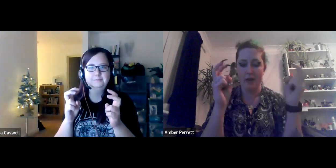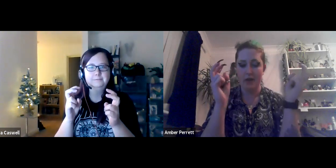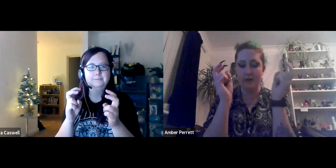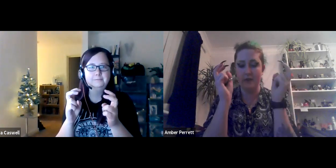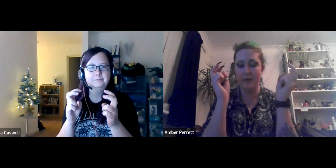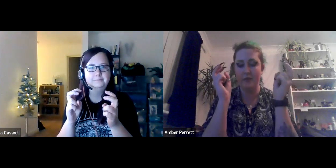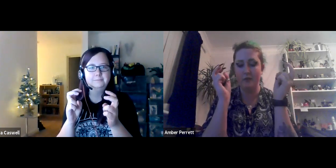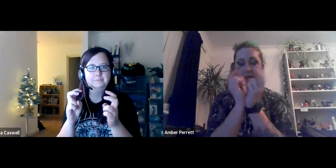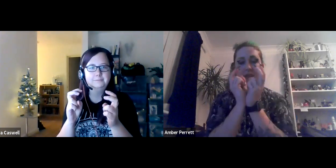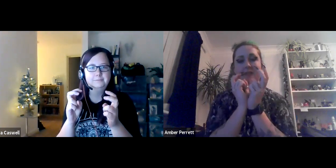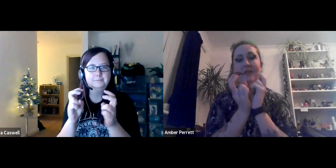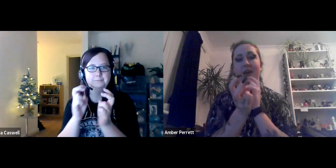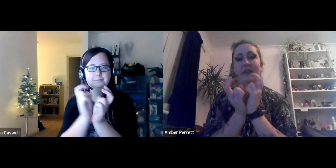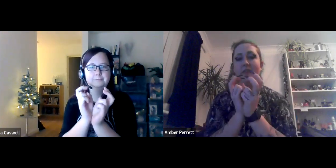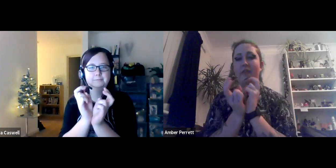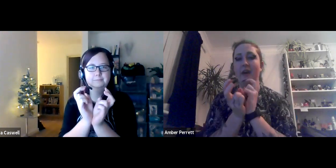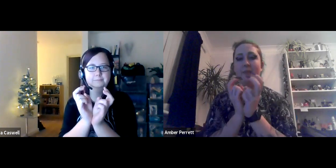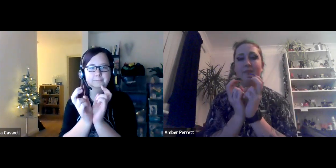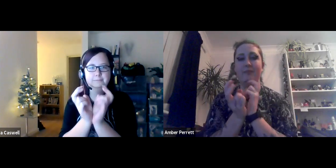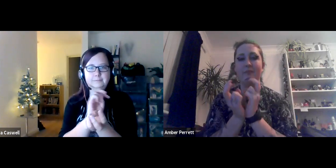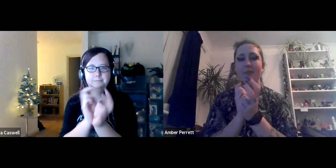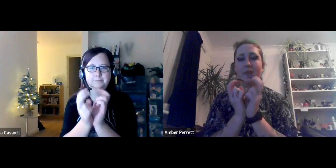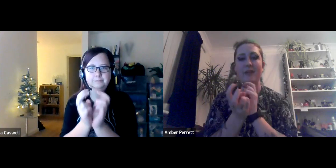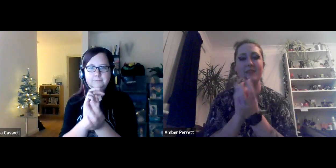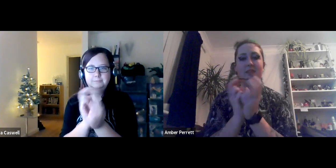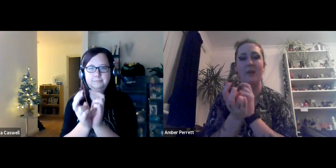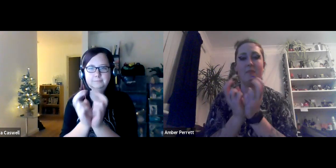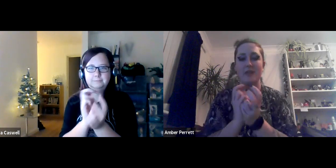You do it at the wrist and you do that. So that's interpreter.